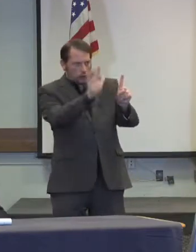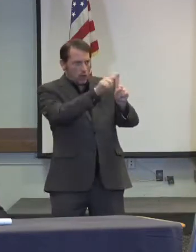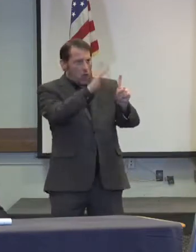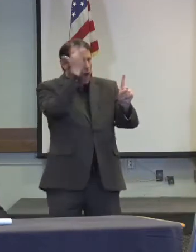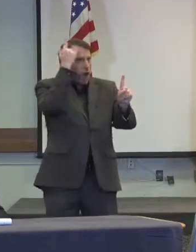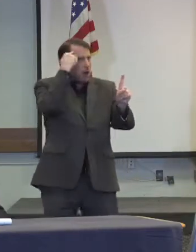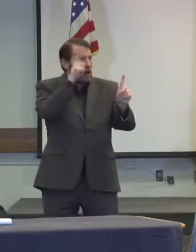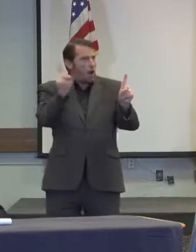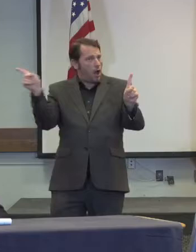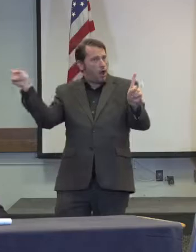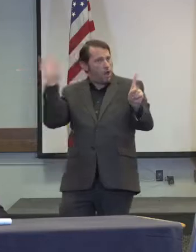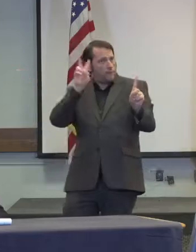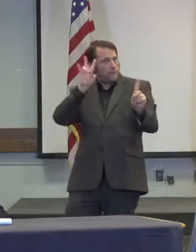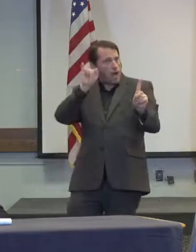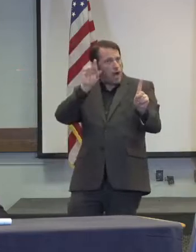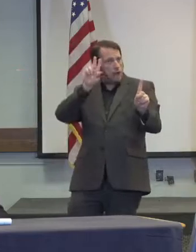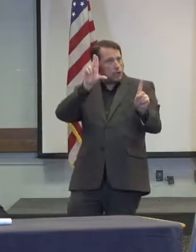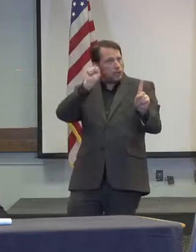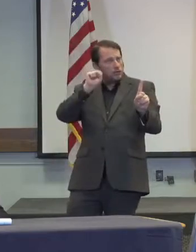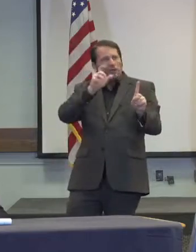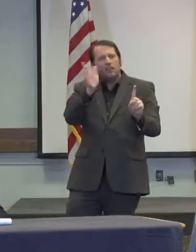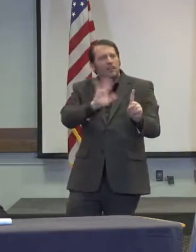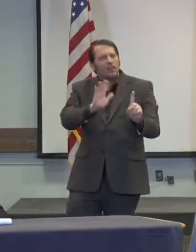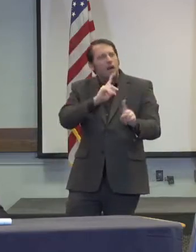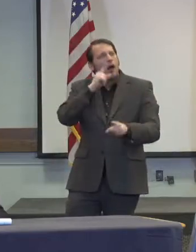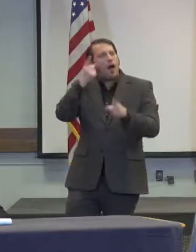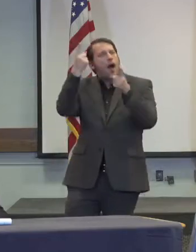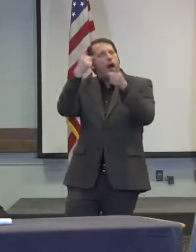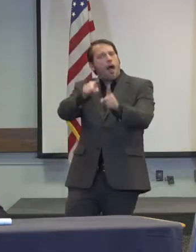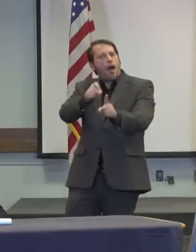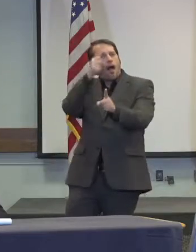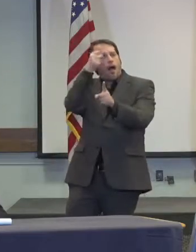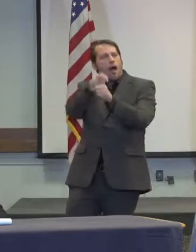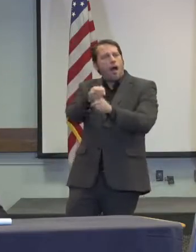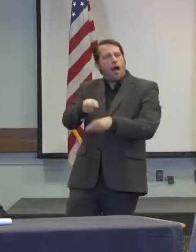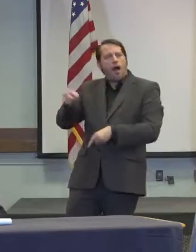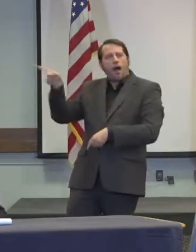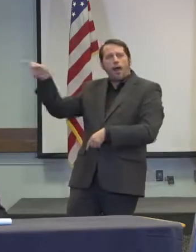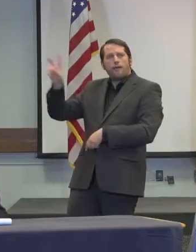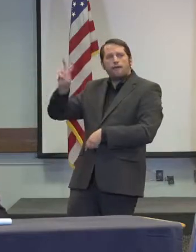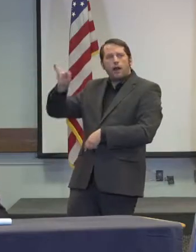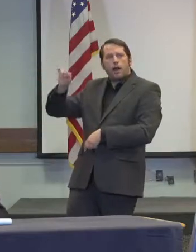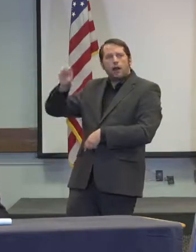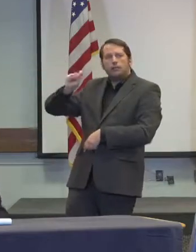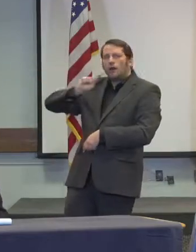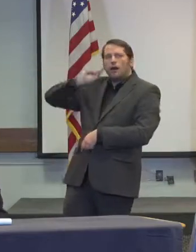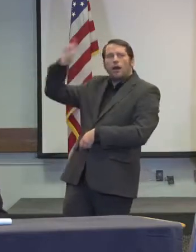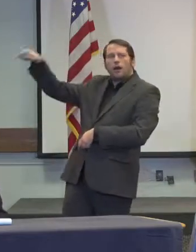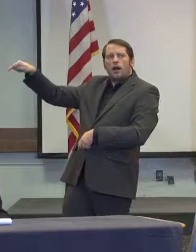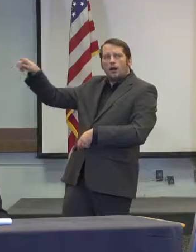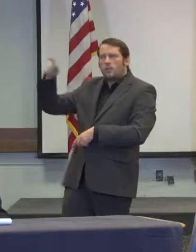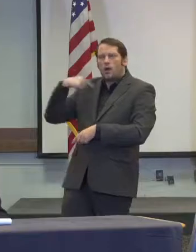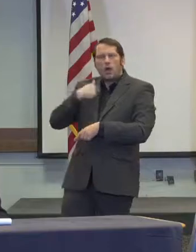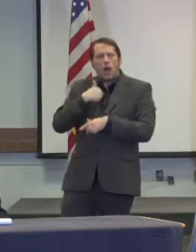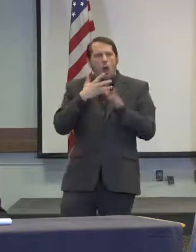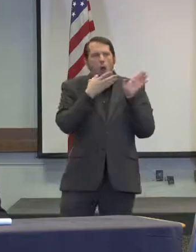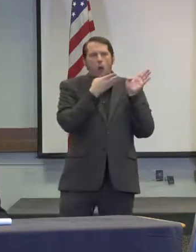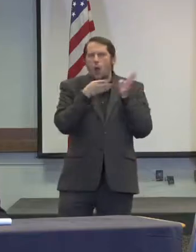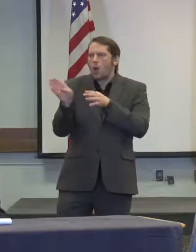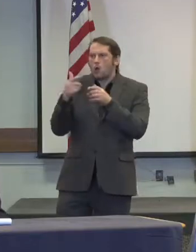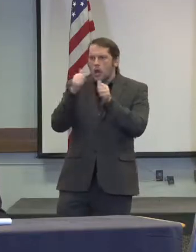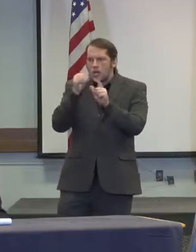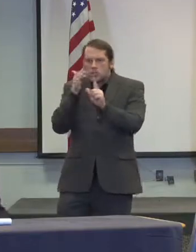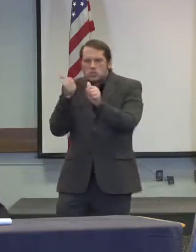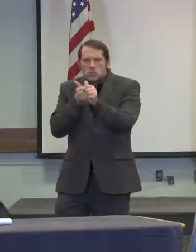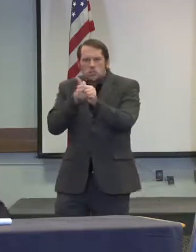down the origins of any other disease and decide you're going to blame some people for something that's, you know, a